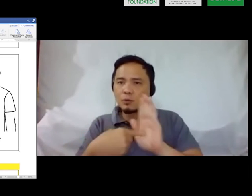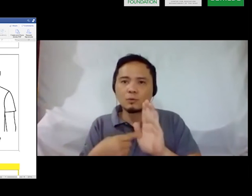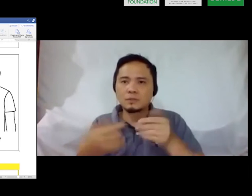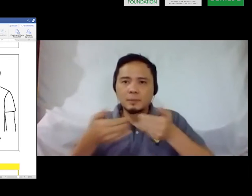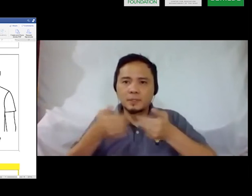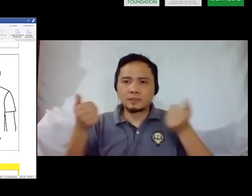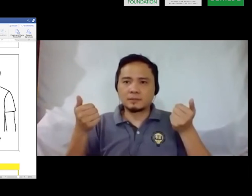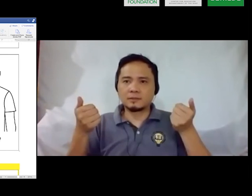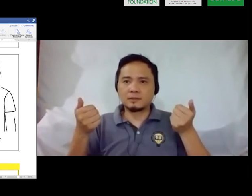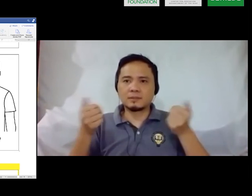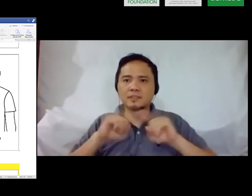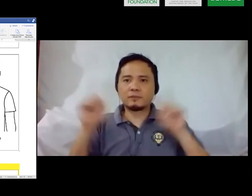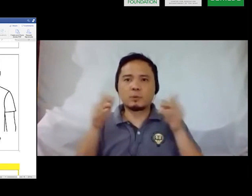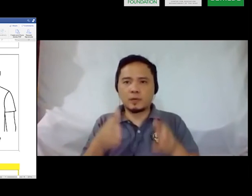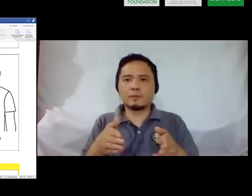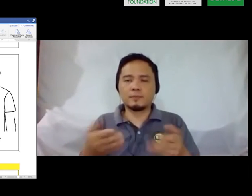Okay, let me go back and